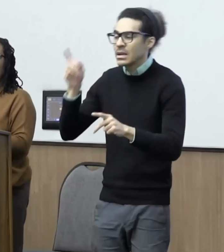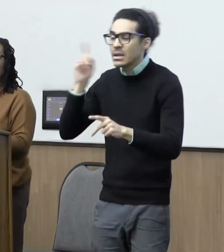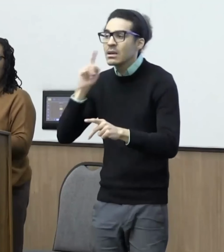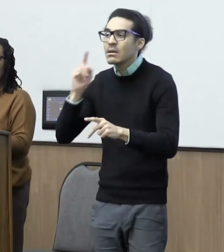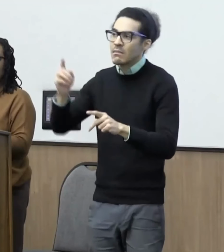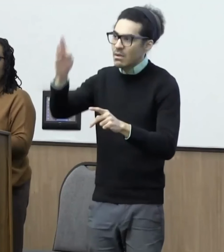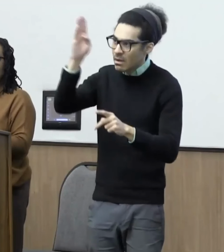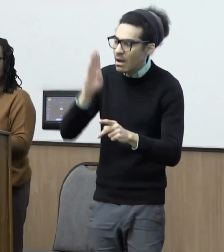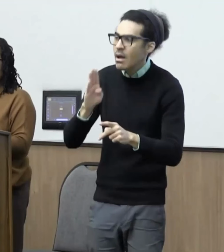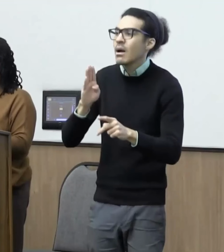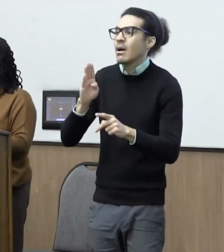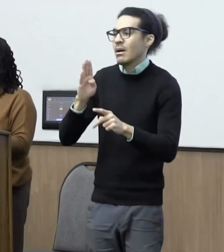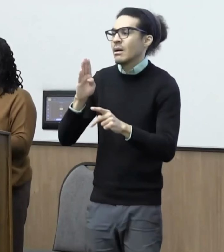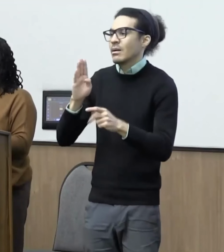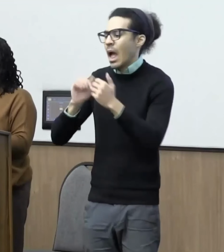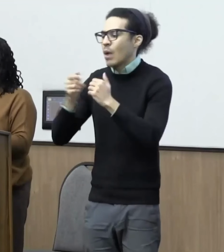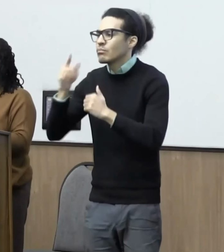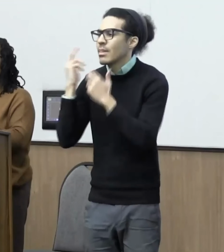peals of your laughter.